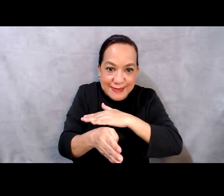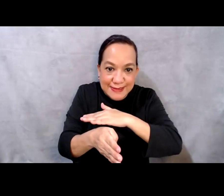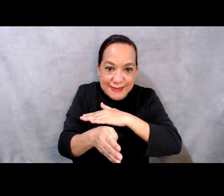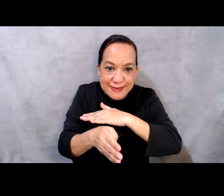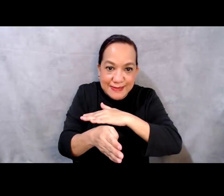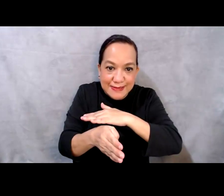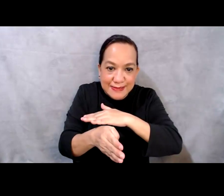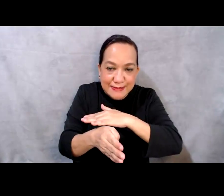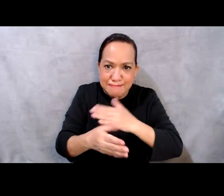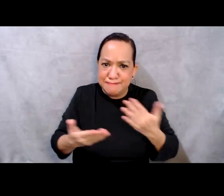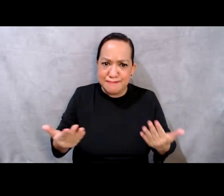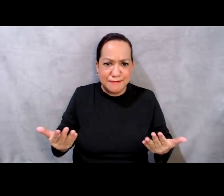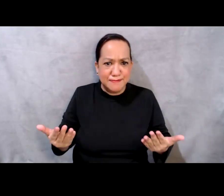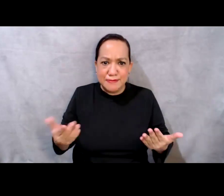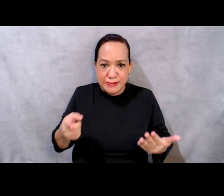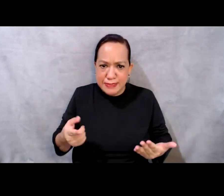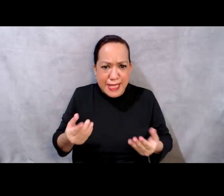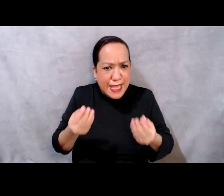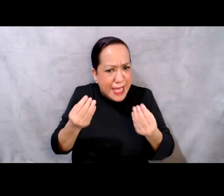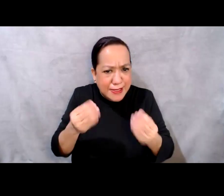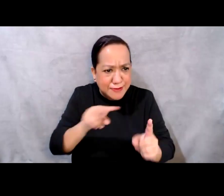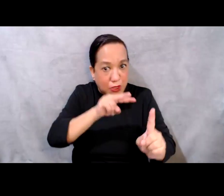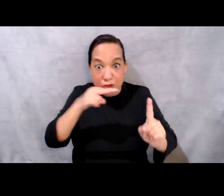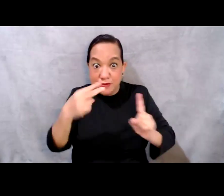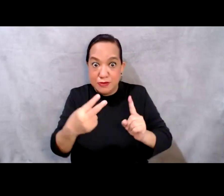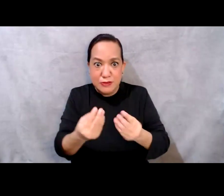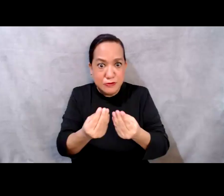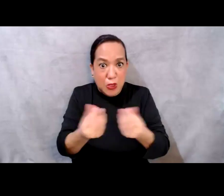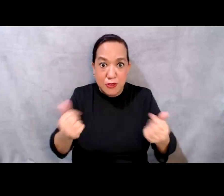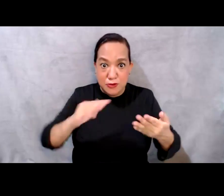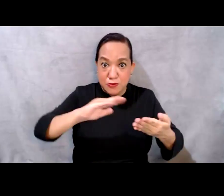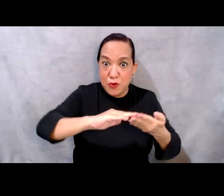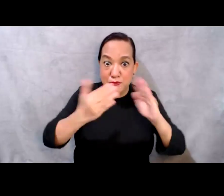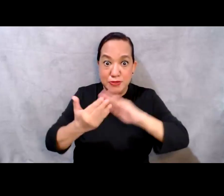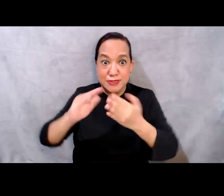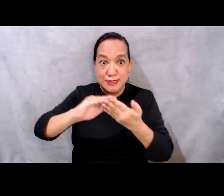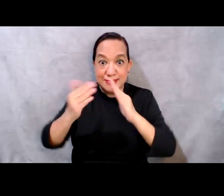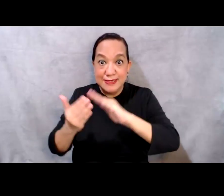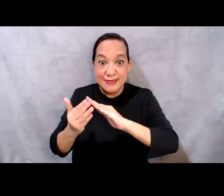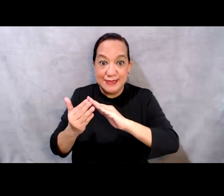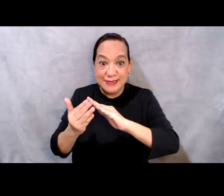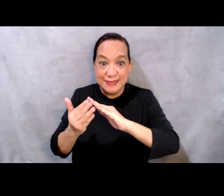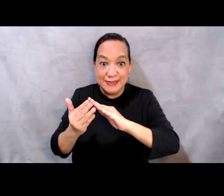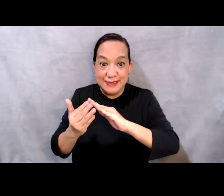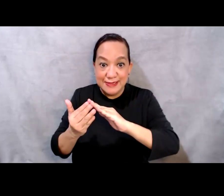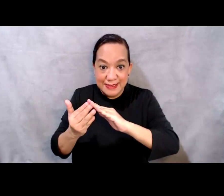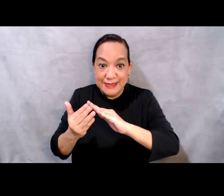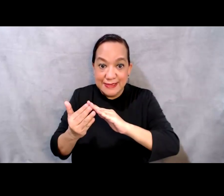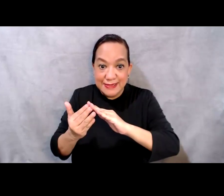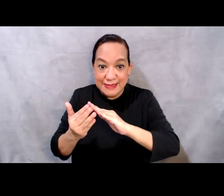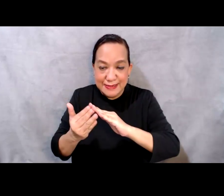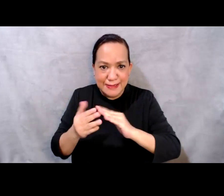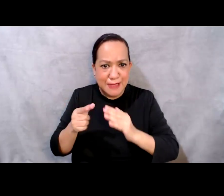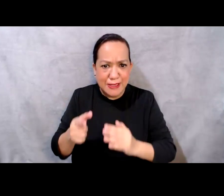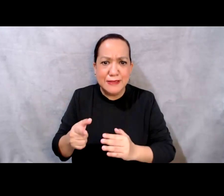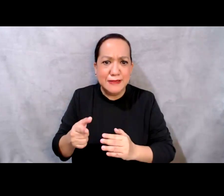that communities are able to directly access the accountability mechanism without having to go to any other GRM before, whether it's management or